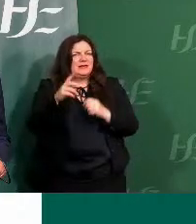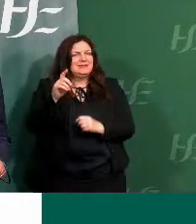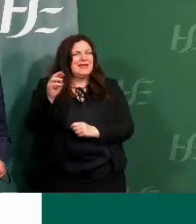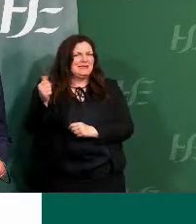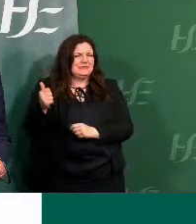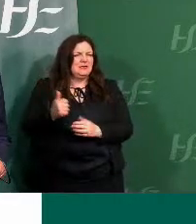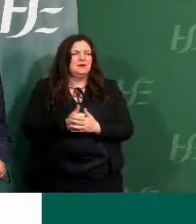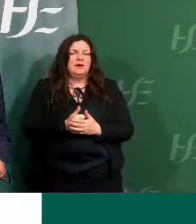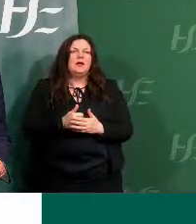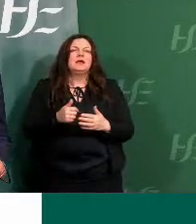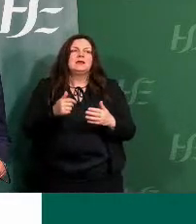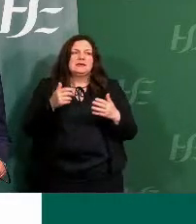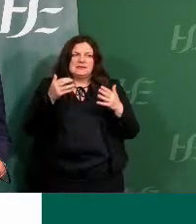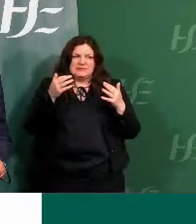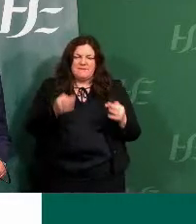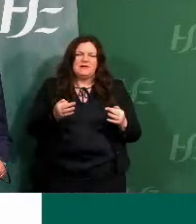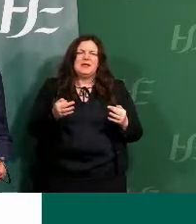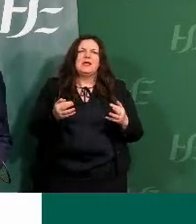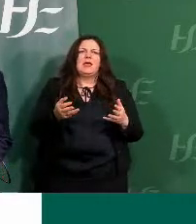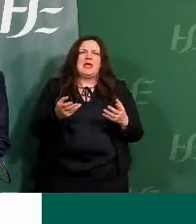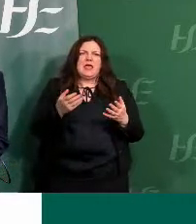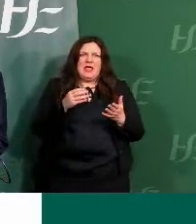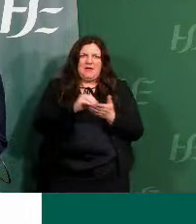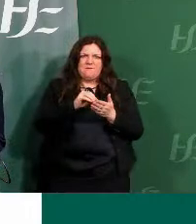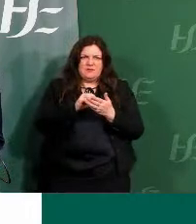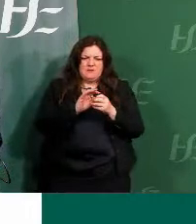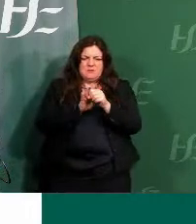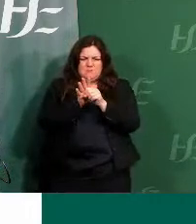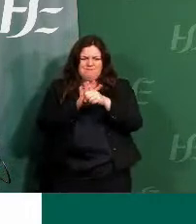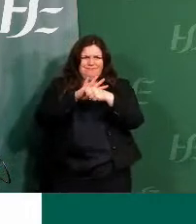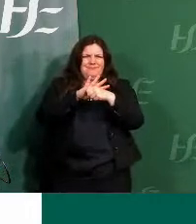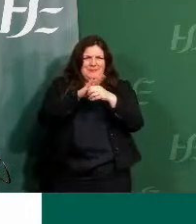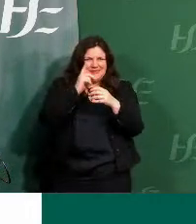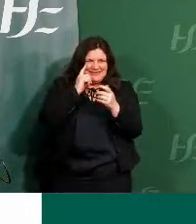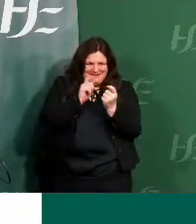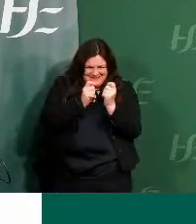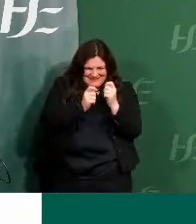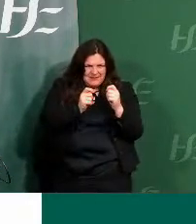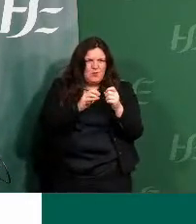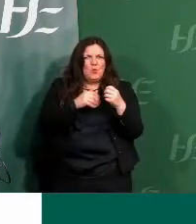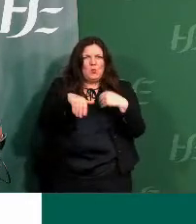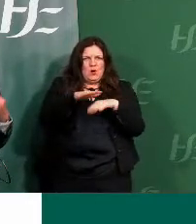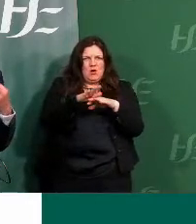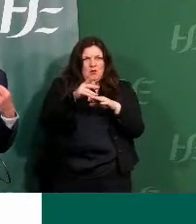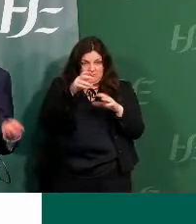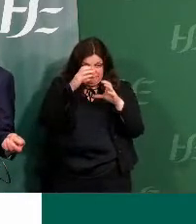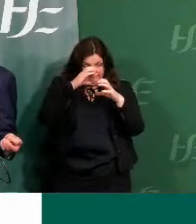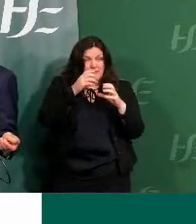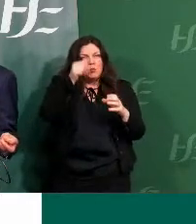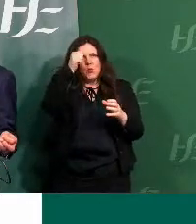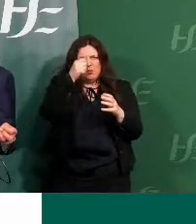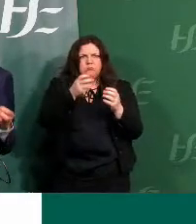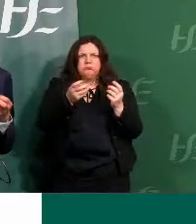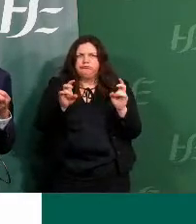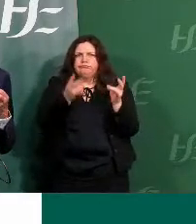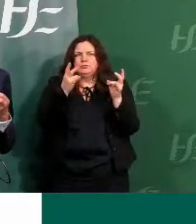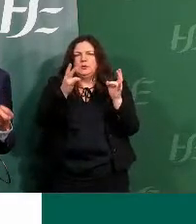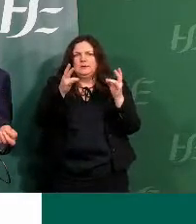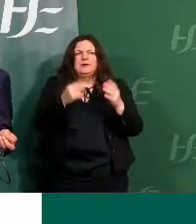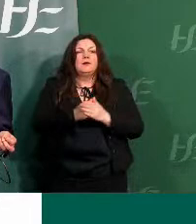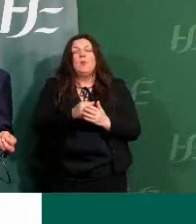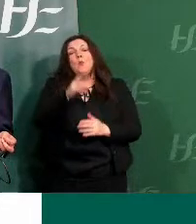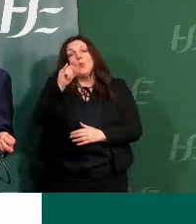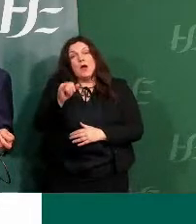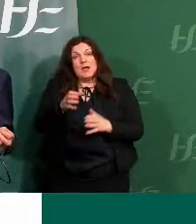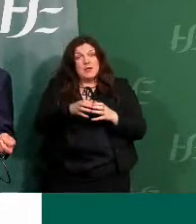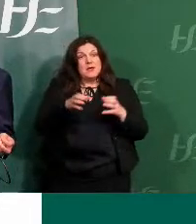certainly biologically plausible based on the number of mutations and where those mutations are sourced. Secondly, why is it a growth advantage is